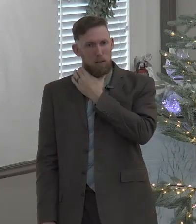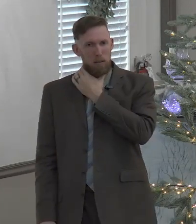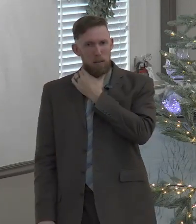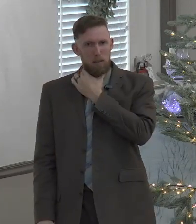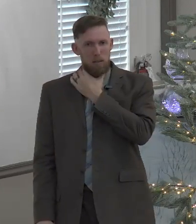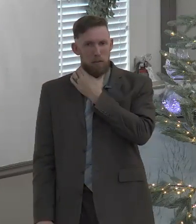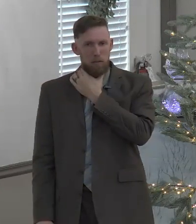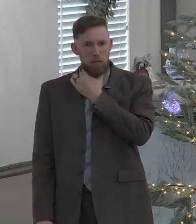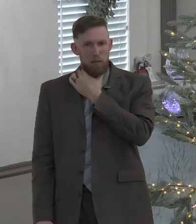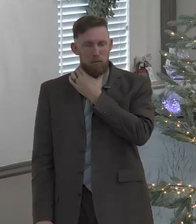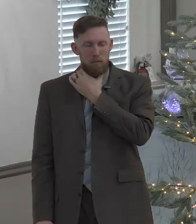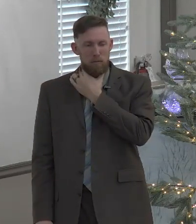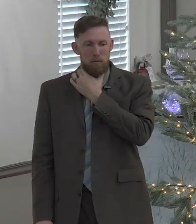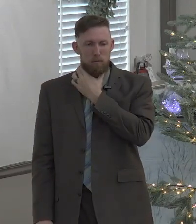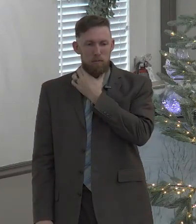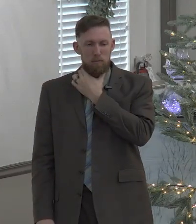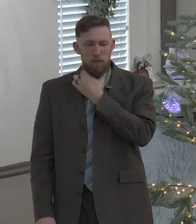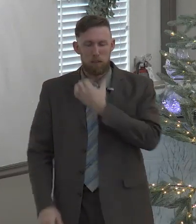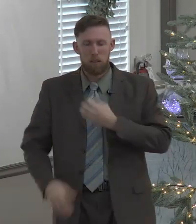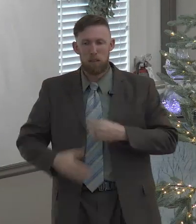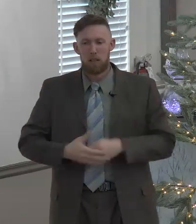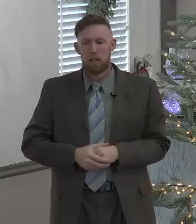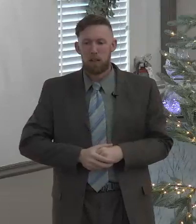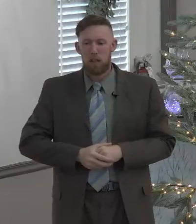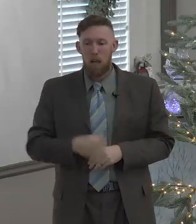Yeah, right. Do you believe that?